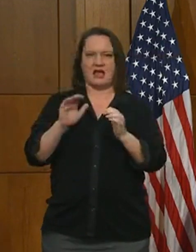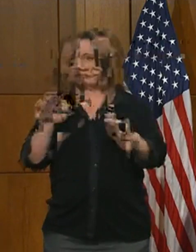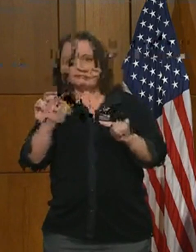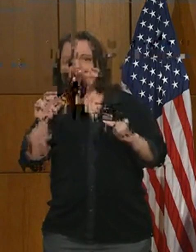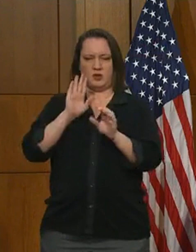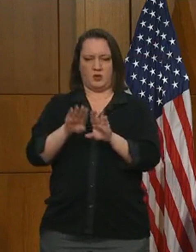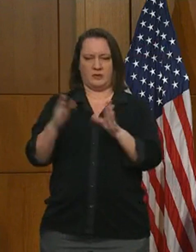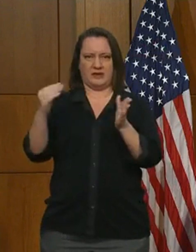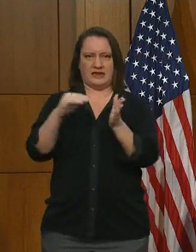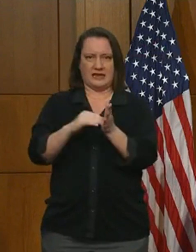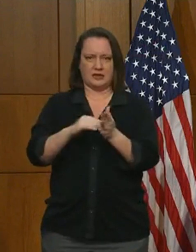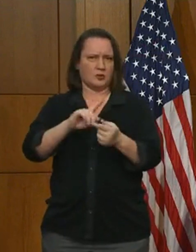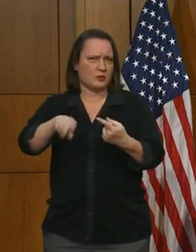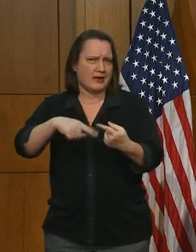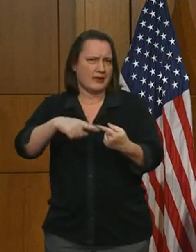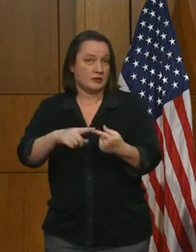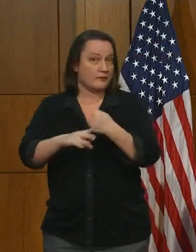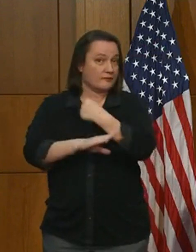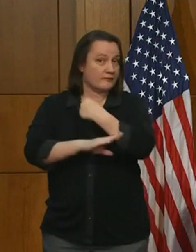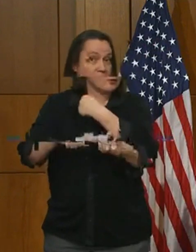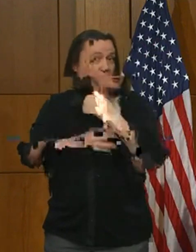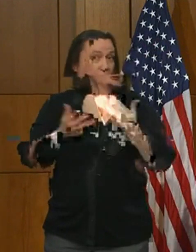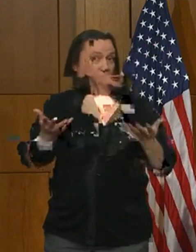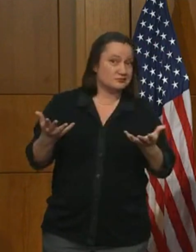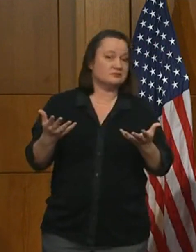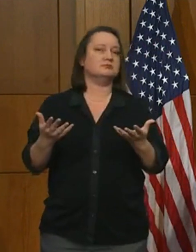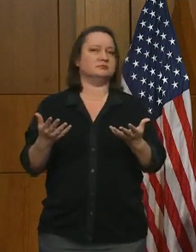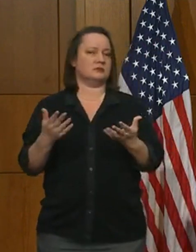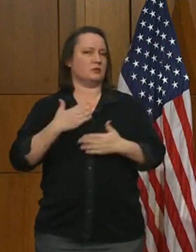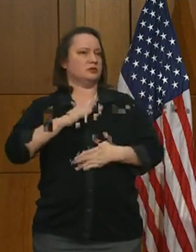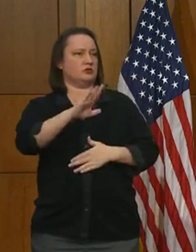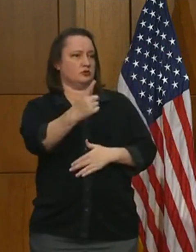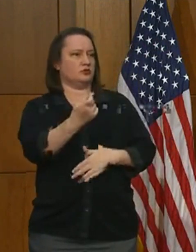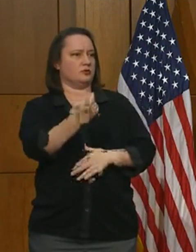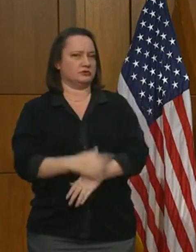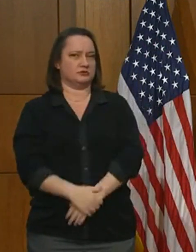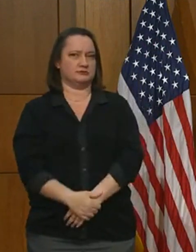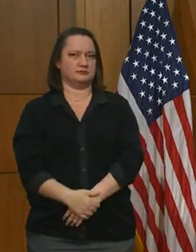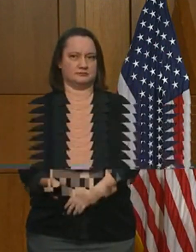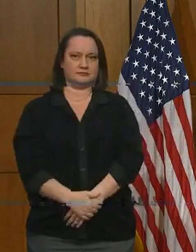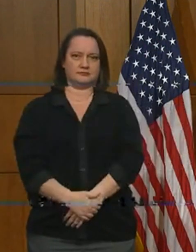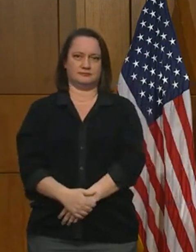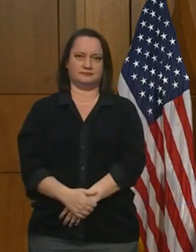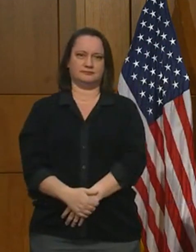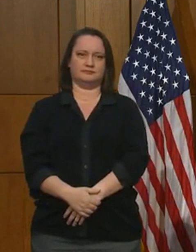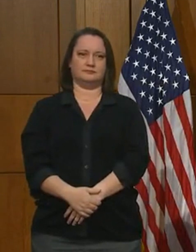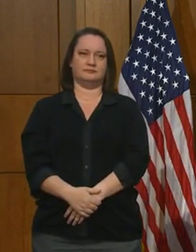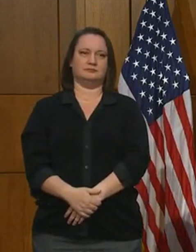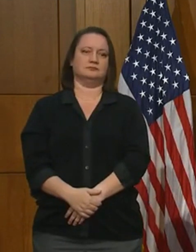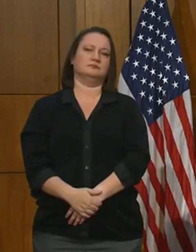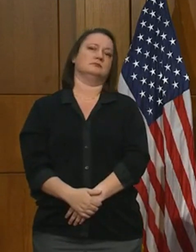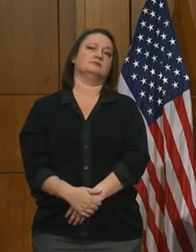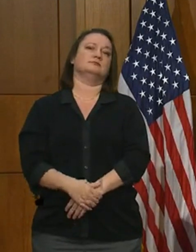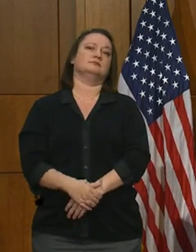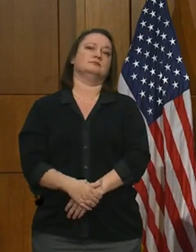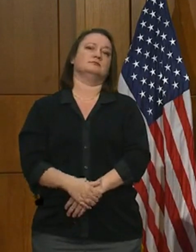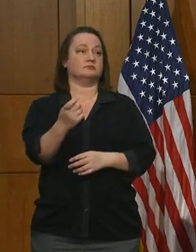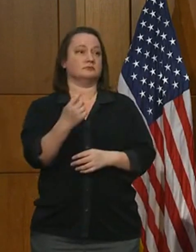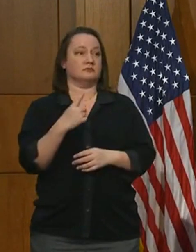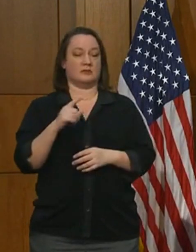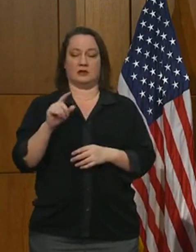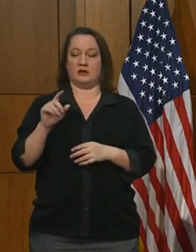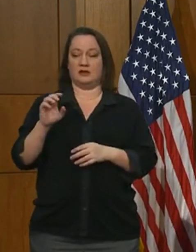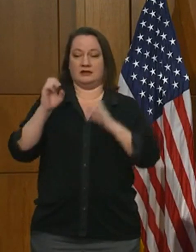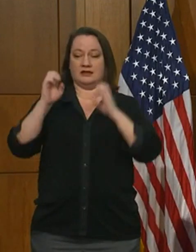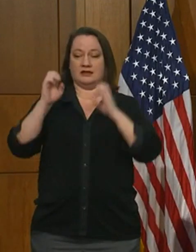if and when we do that in the fall. So appreciate the question. Secretary Carney. Thank you, Governor. The question was, what is the Education Task Force